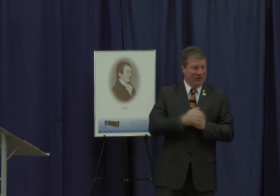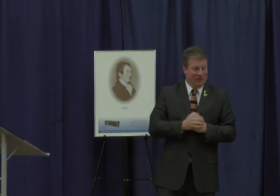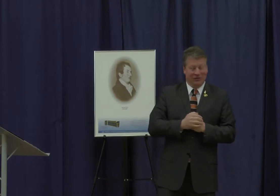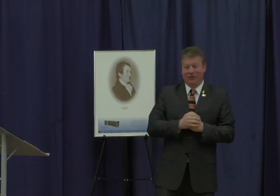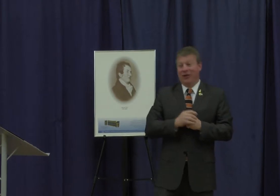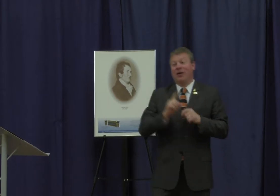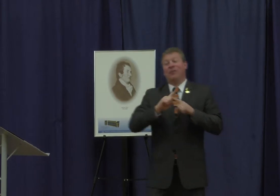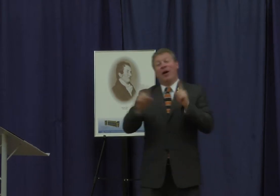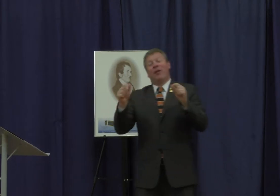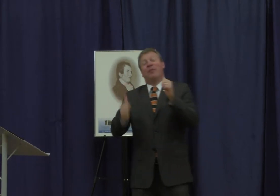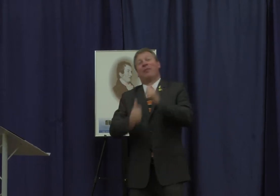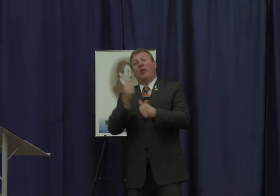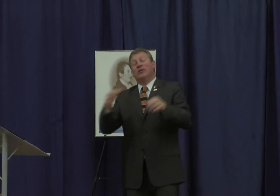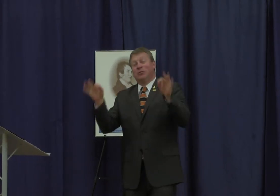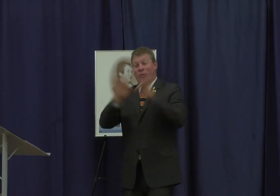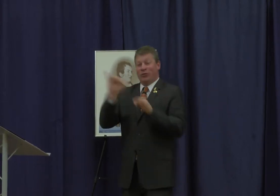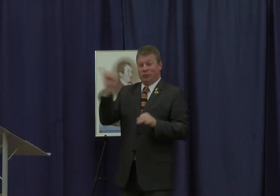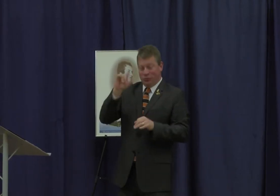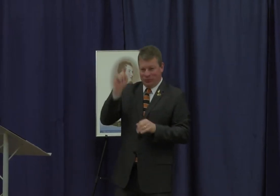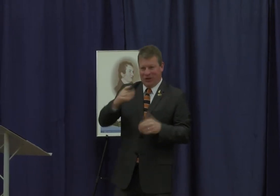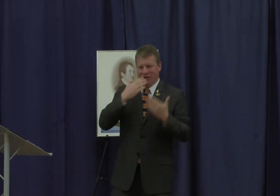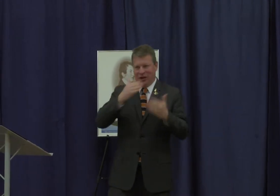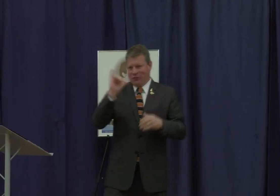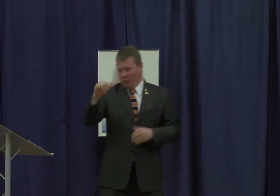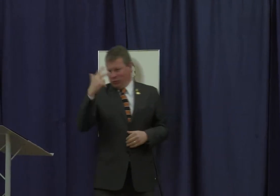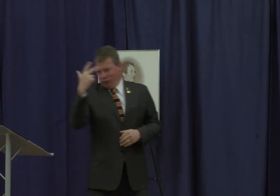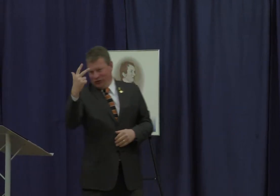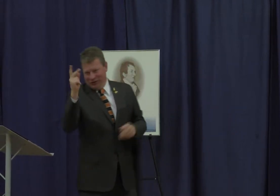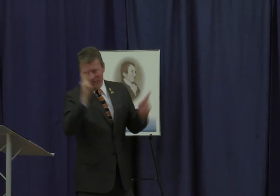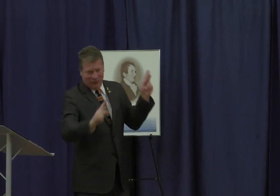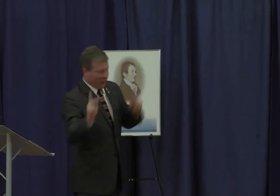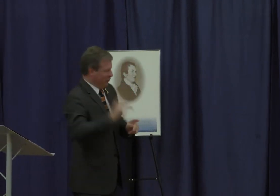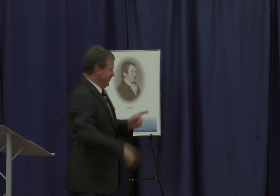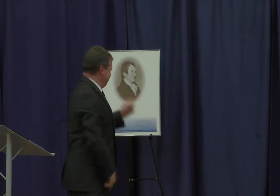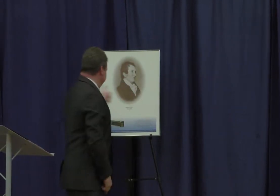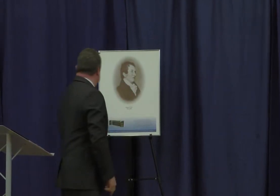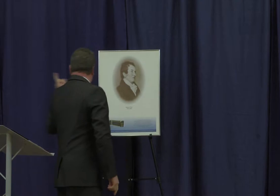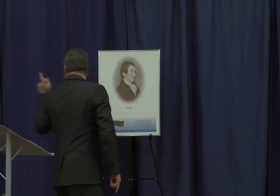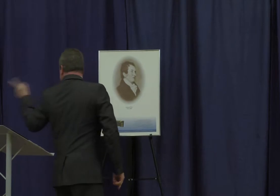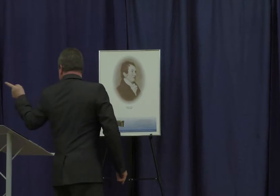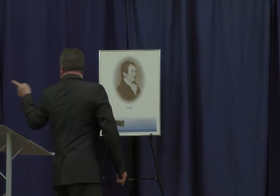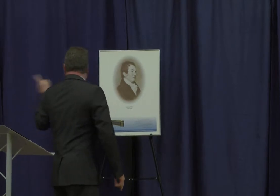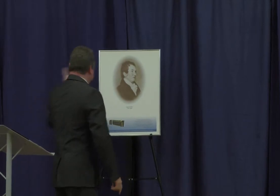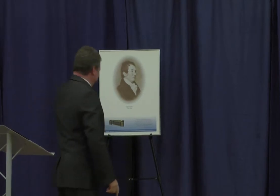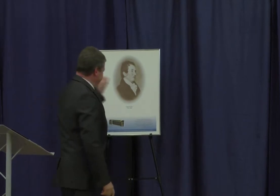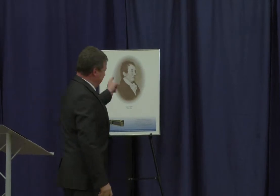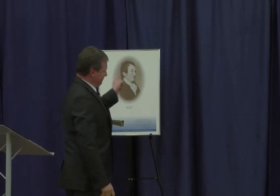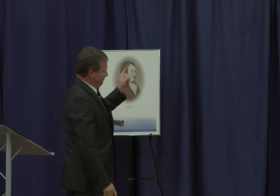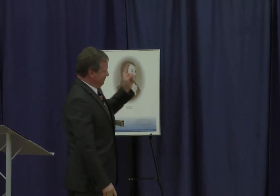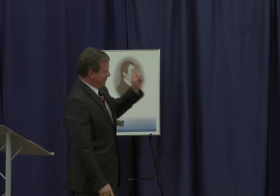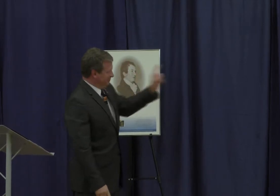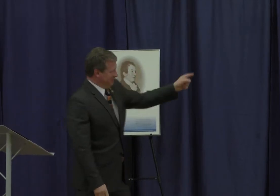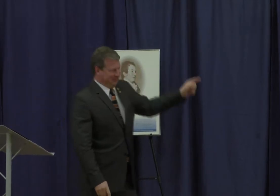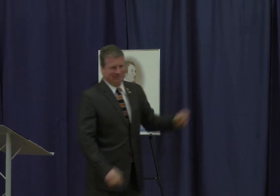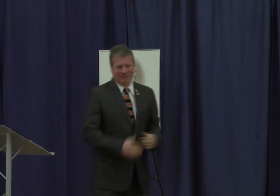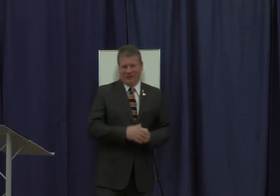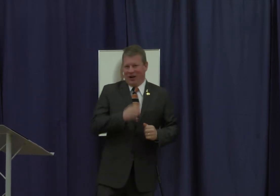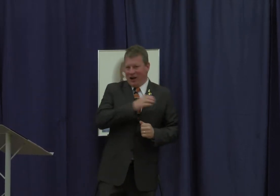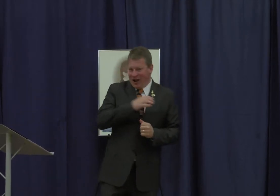viable over the years. But most importantly, I must thank three people: Thomas Hopkins Gallaudet,